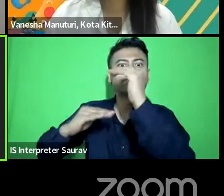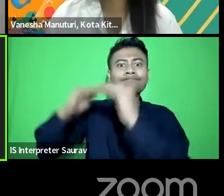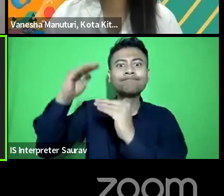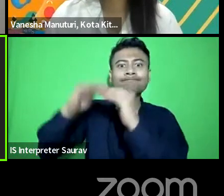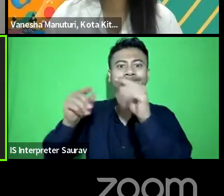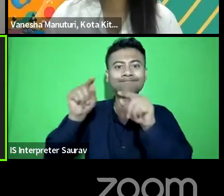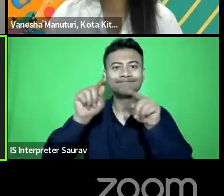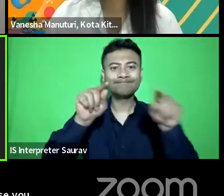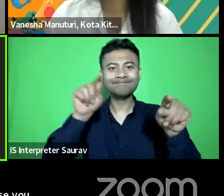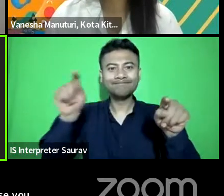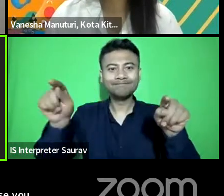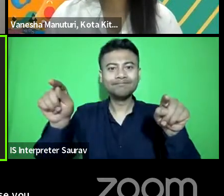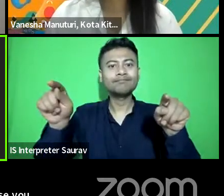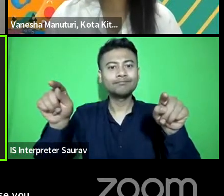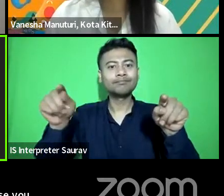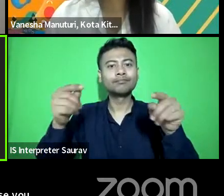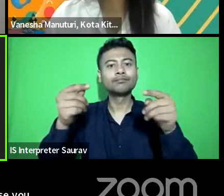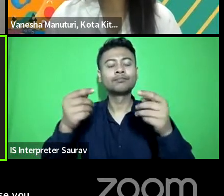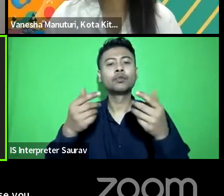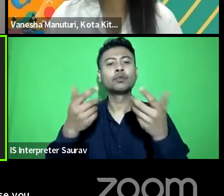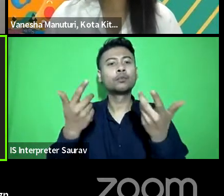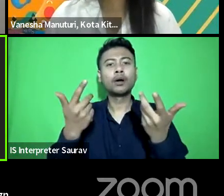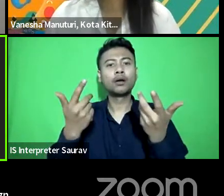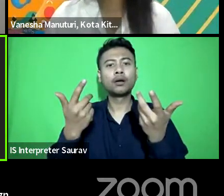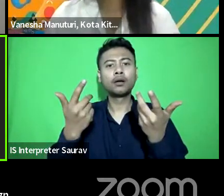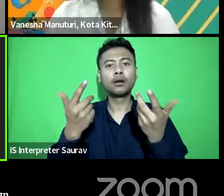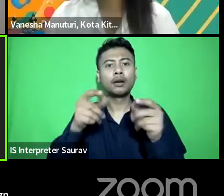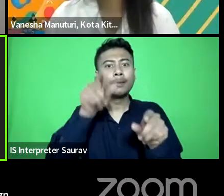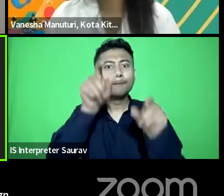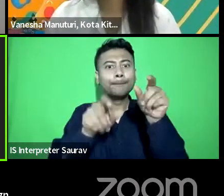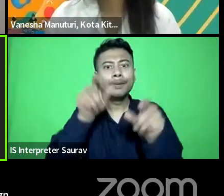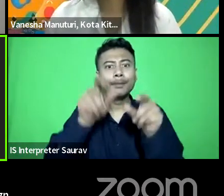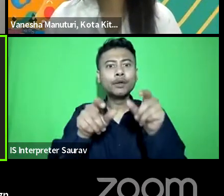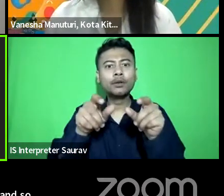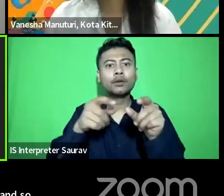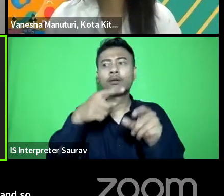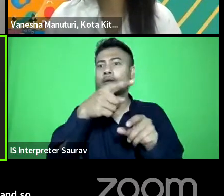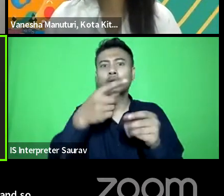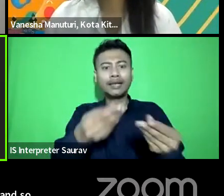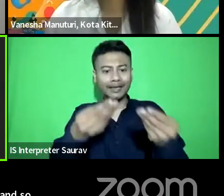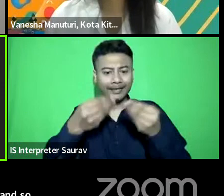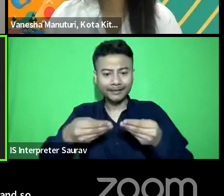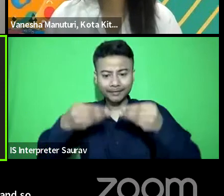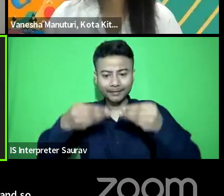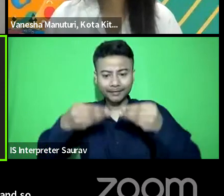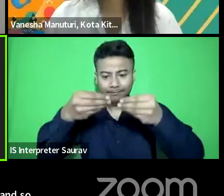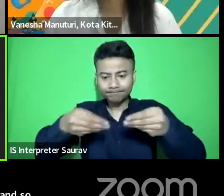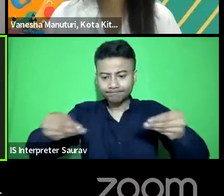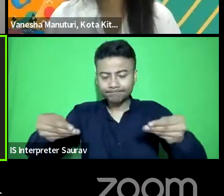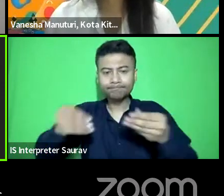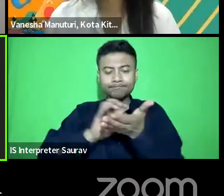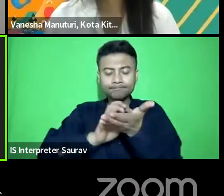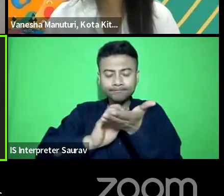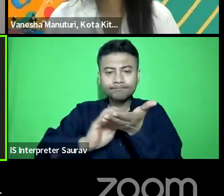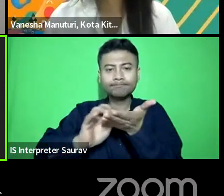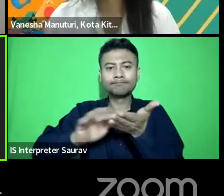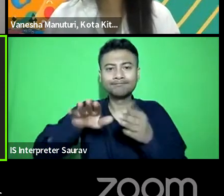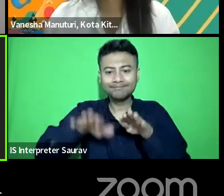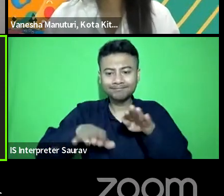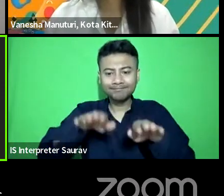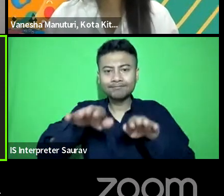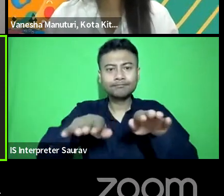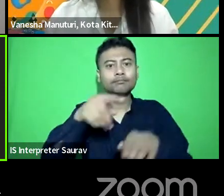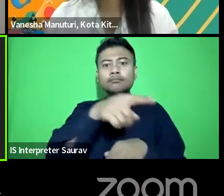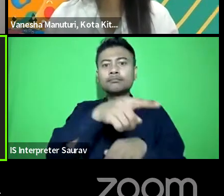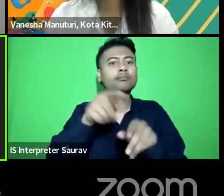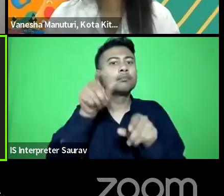to create those signs and so on. So now that we have smartphones, etc., are there other technologies which can leapfrog